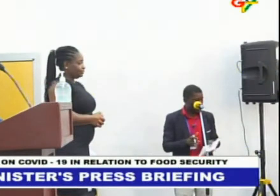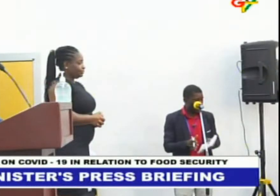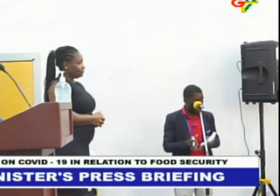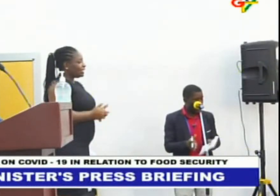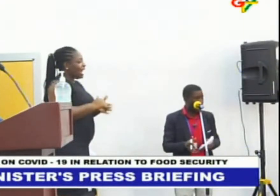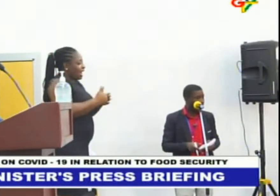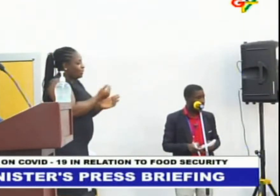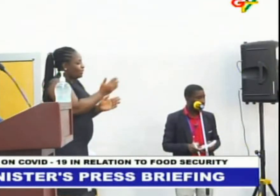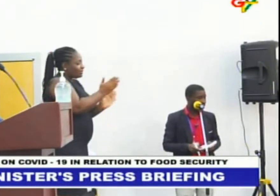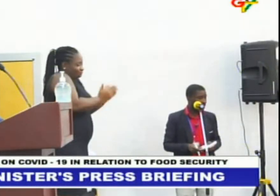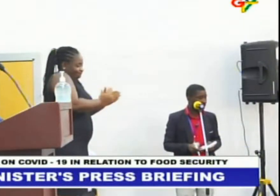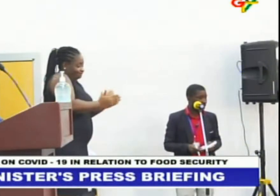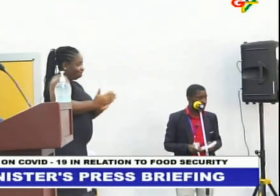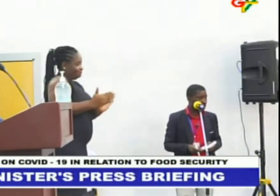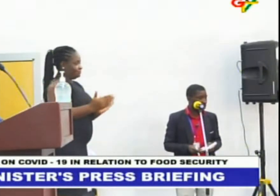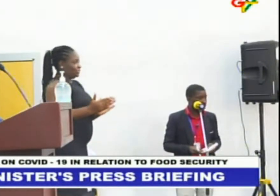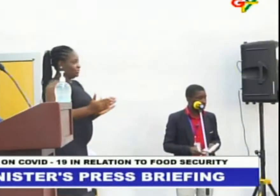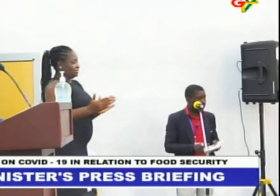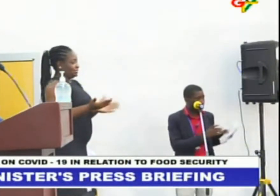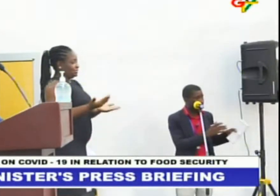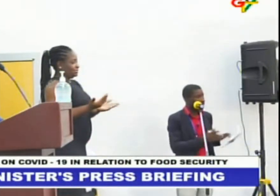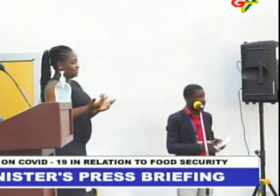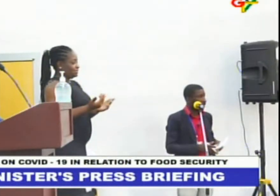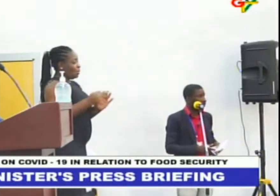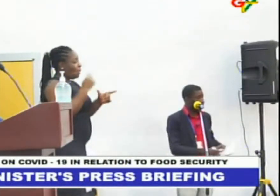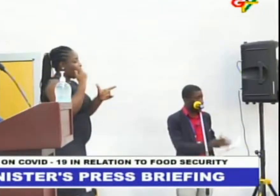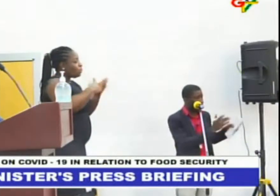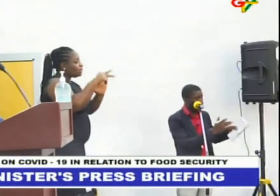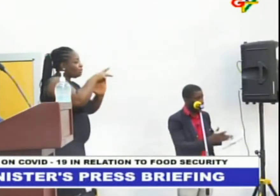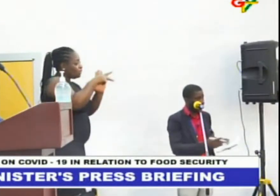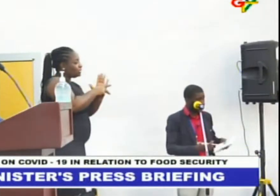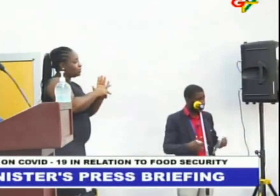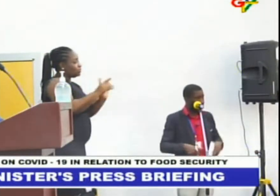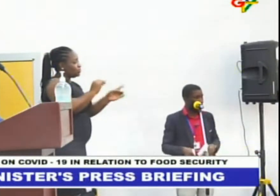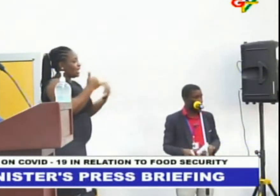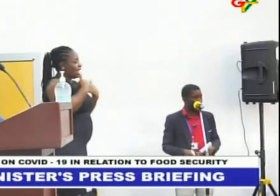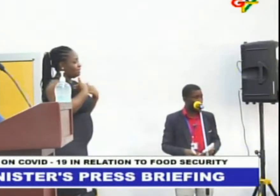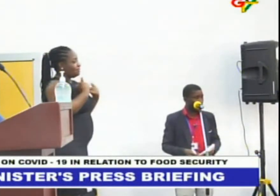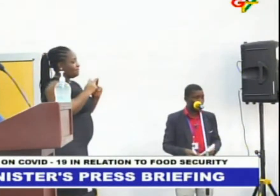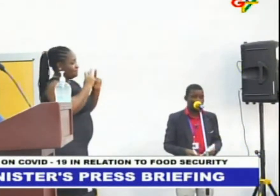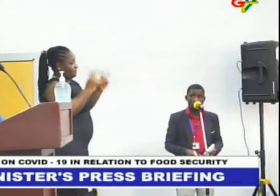na shebe na da ho fa. Okay,